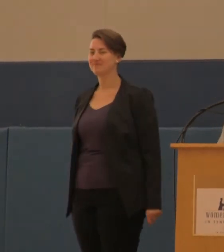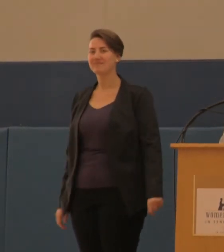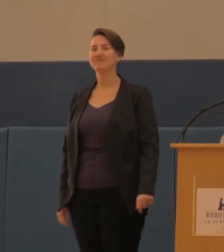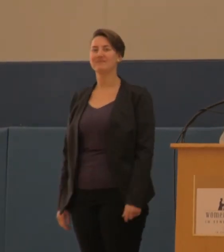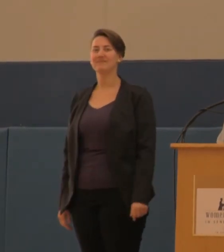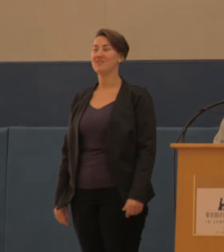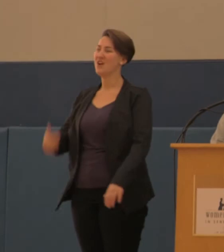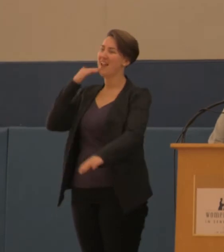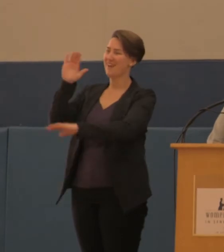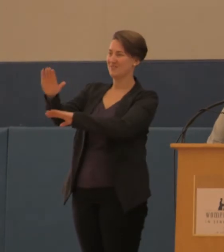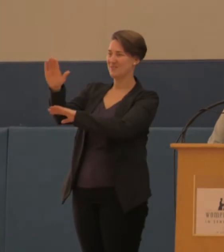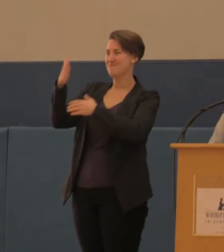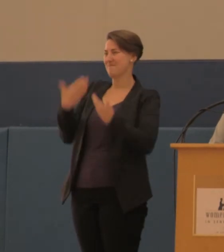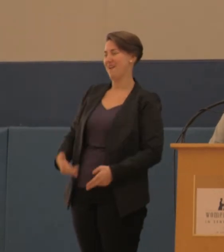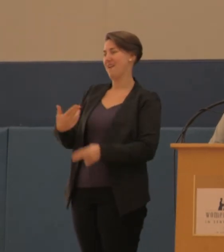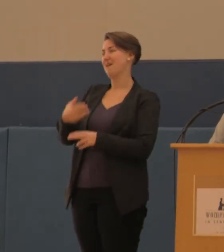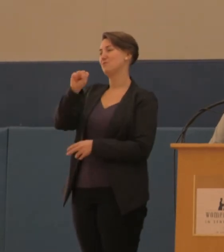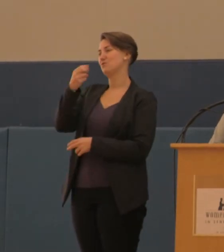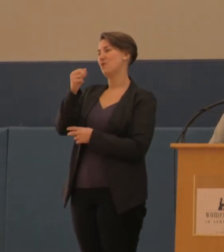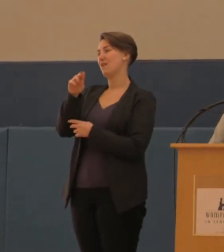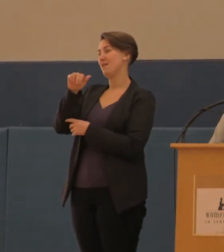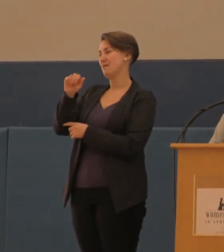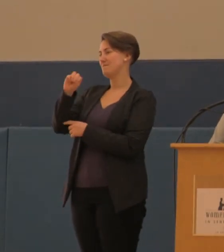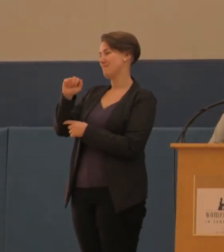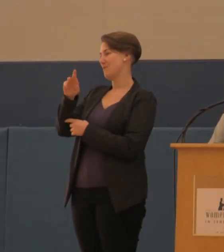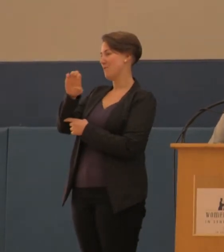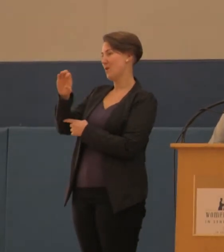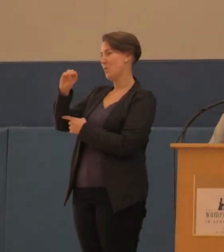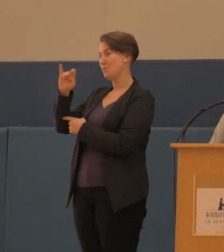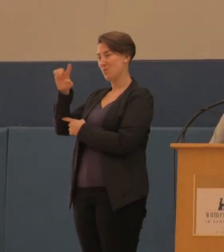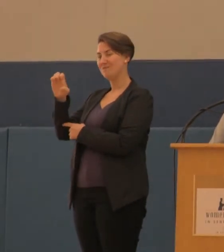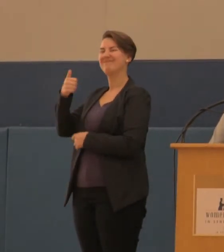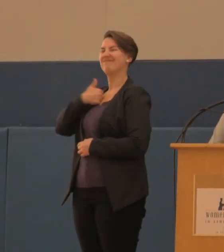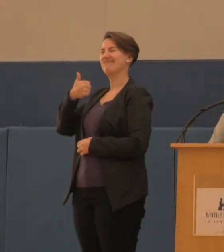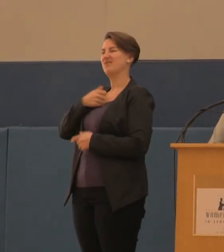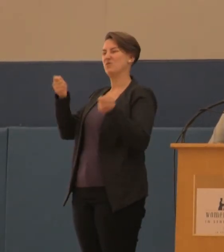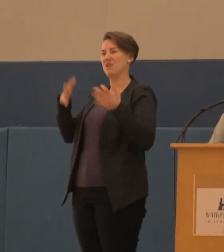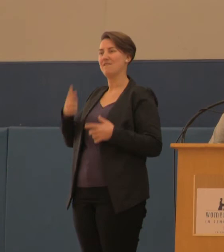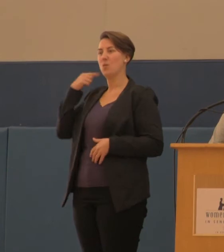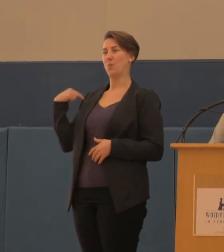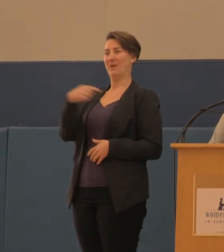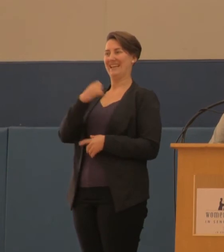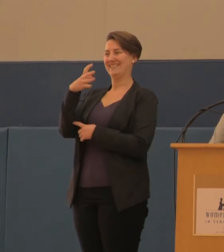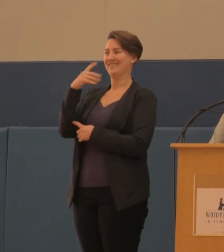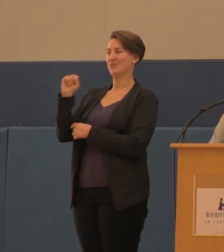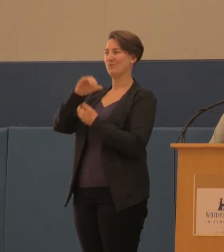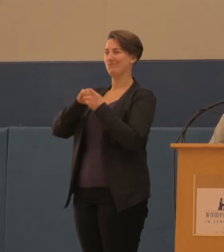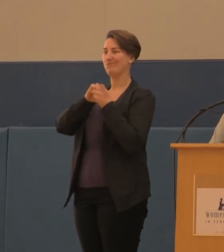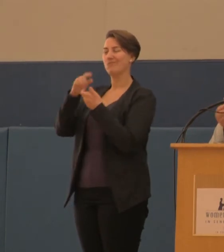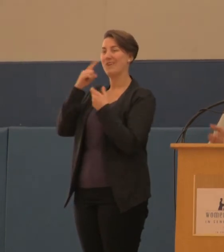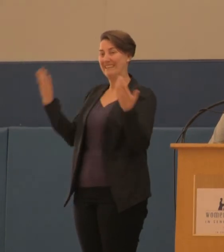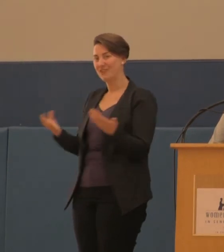So good afternoon, my name is Sean Marie O'Toole, and I am the director of the We Exist Coalition of the Finger Lakes. We do